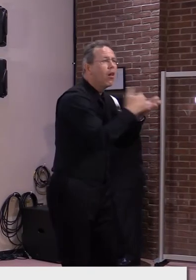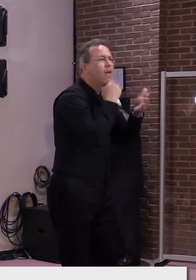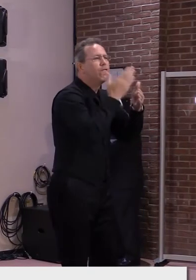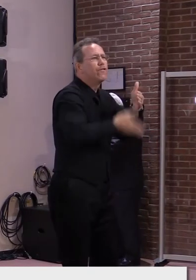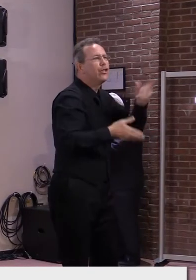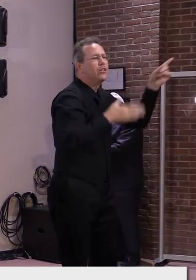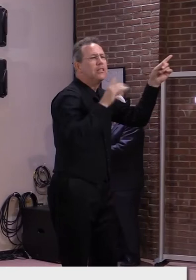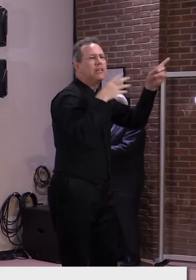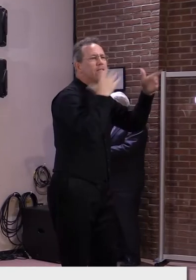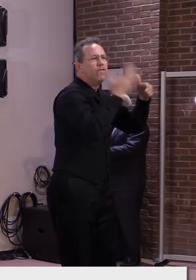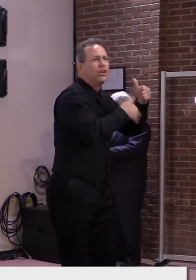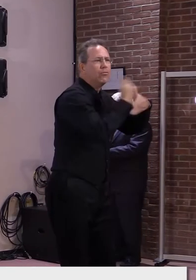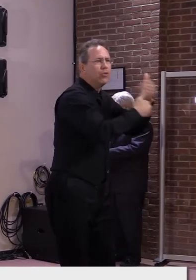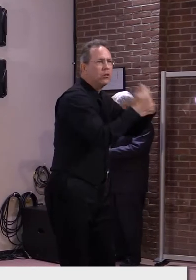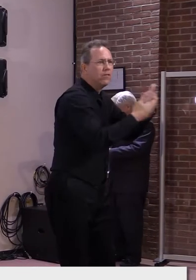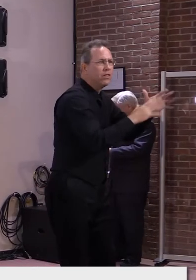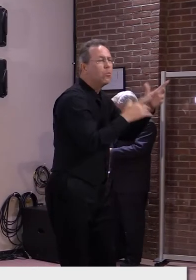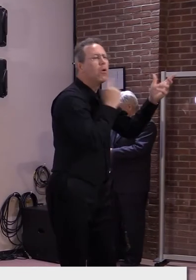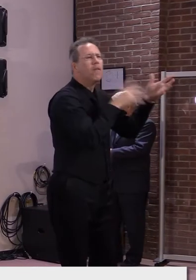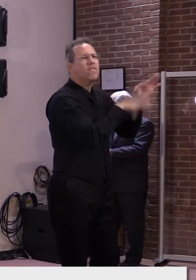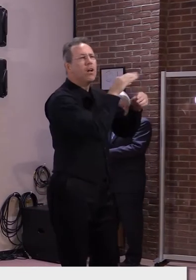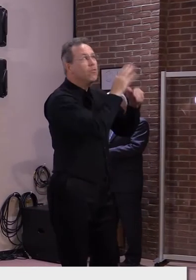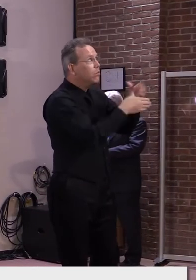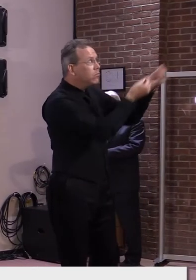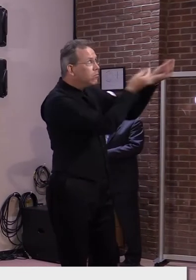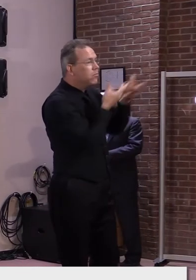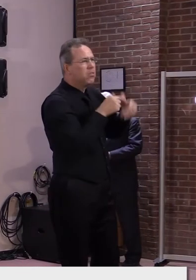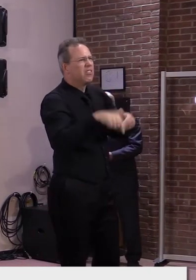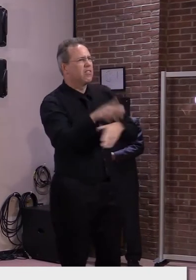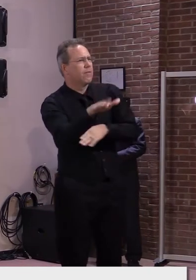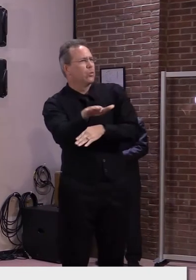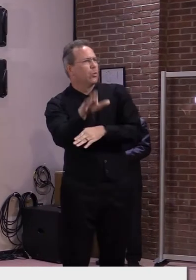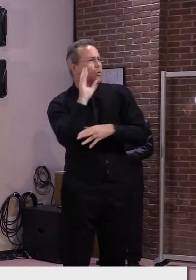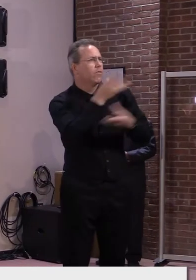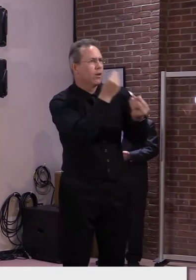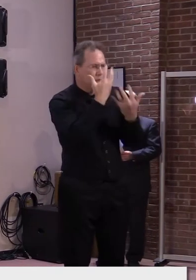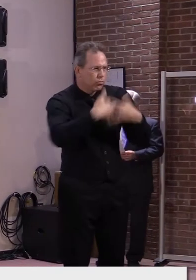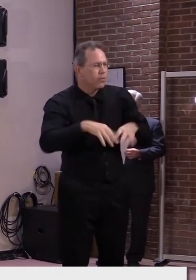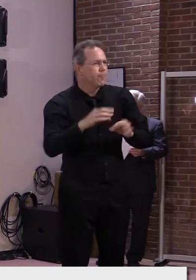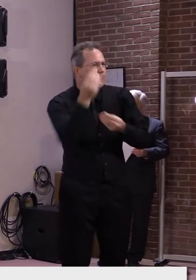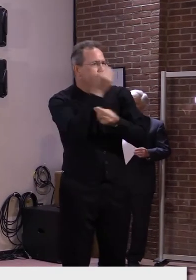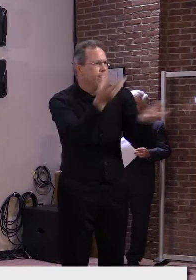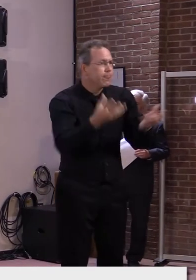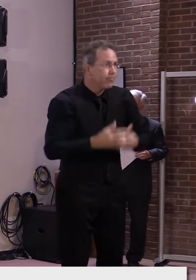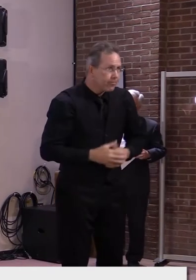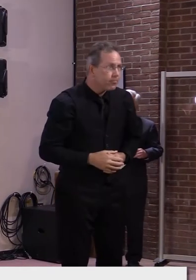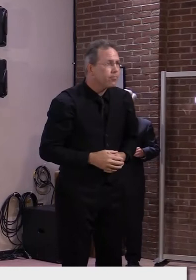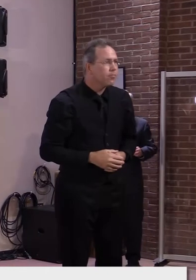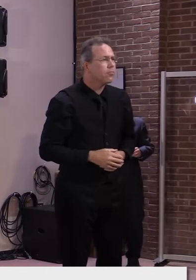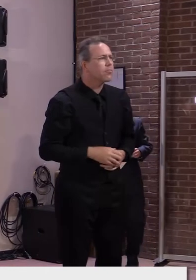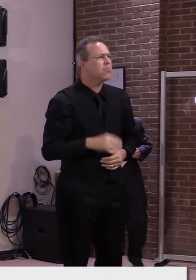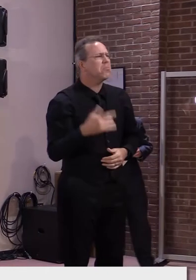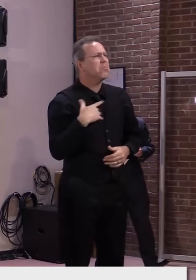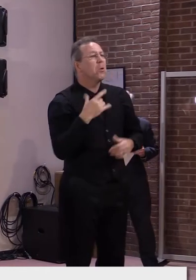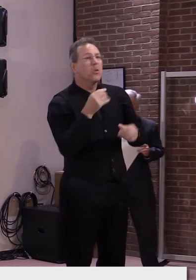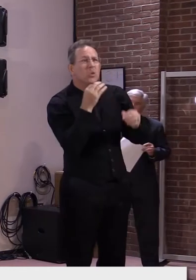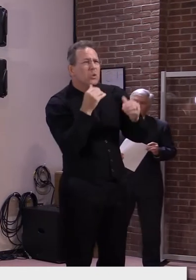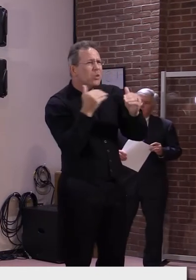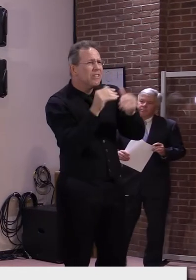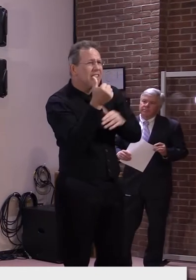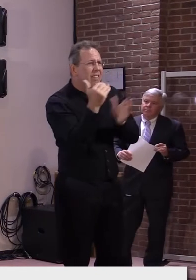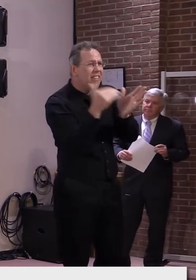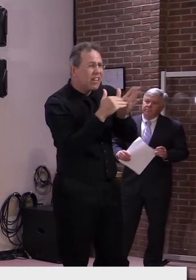this afternoon. In all probability, we'll be under 10,000, so we're just days away from hitting our